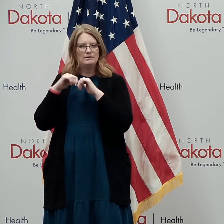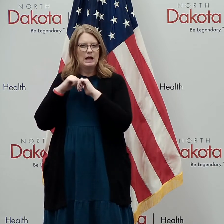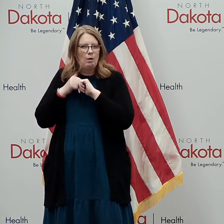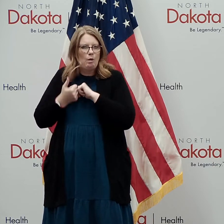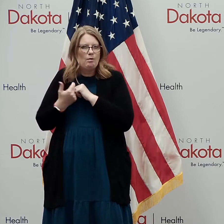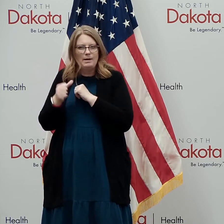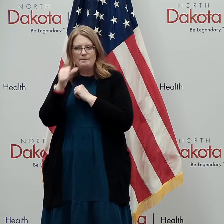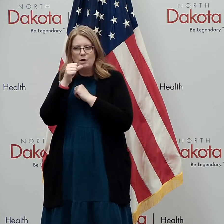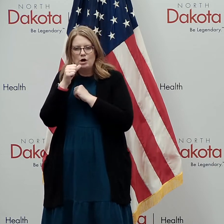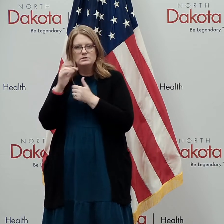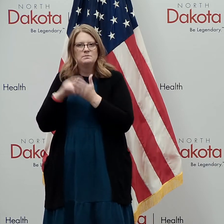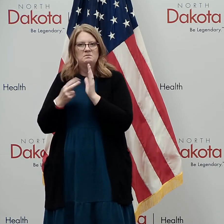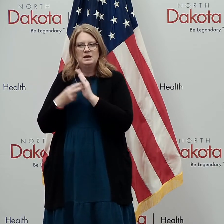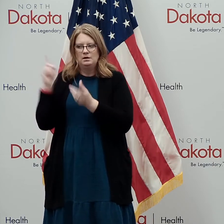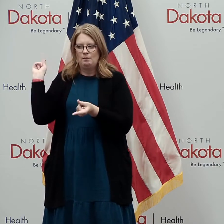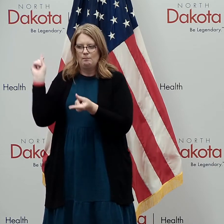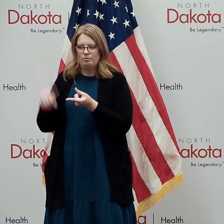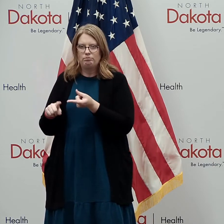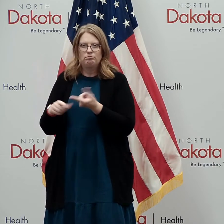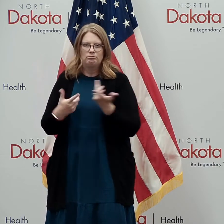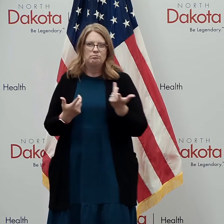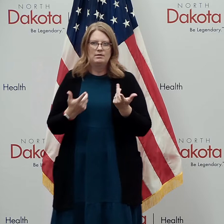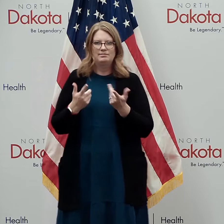that caused a drop in transmission.